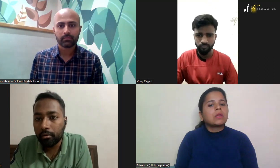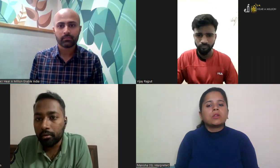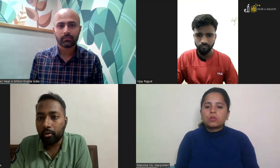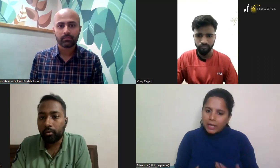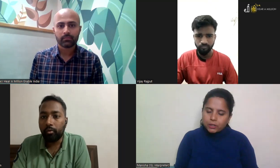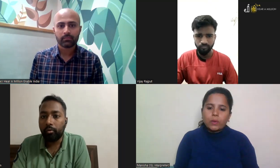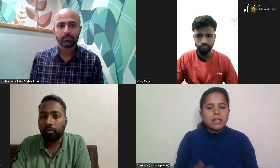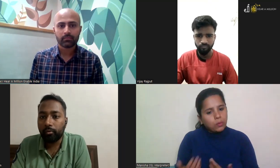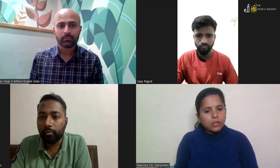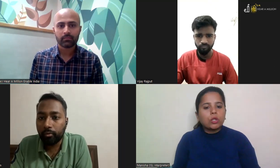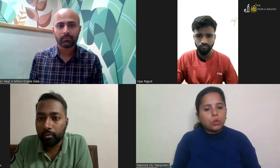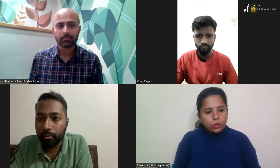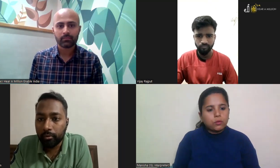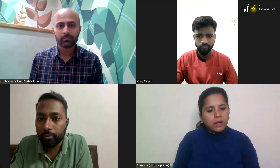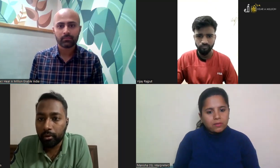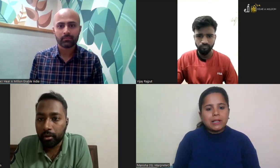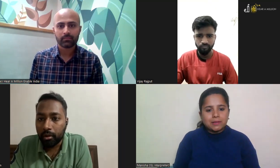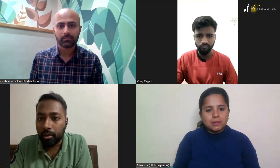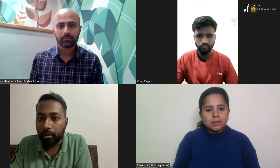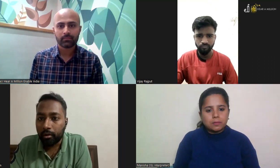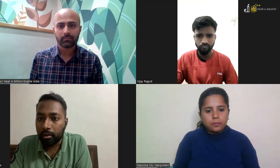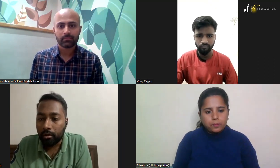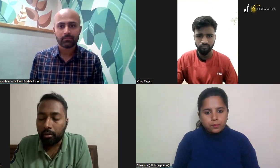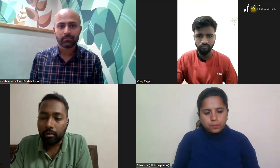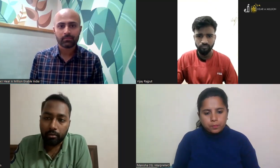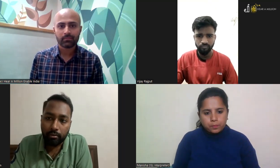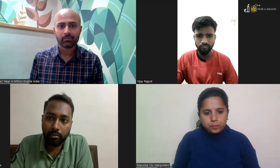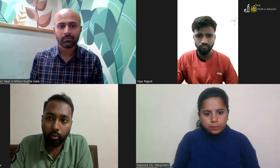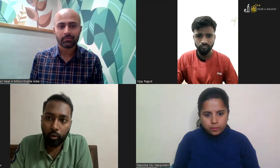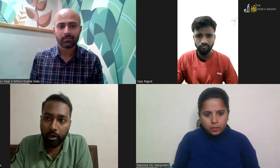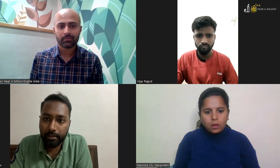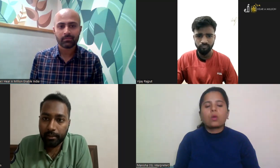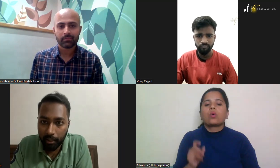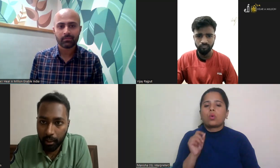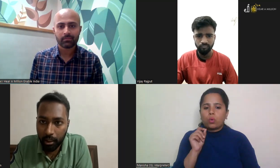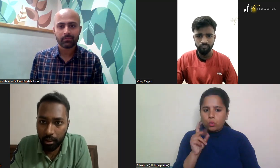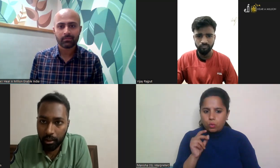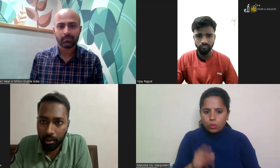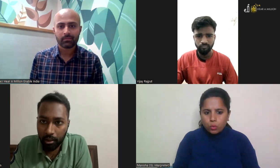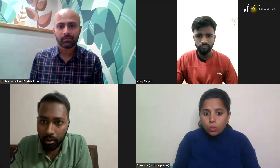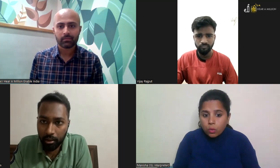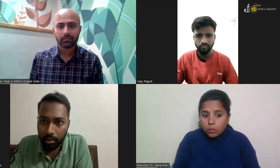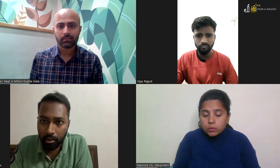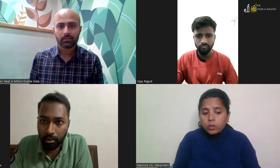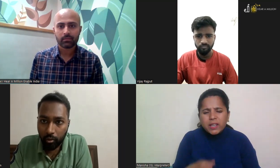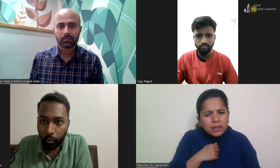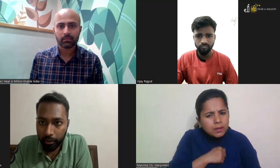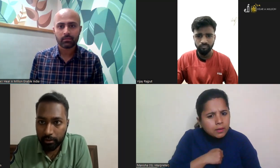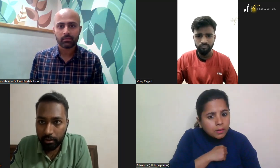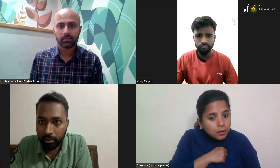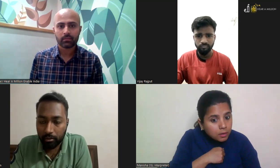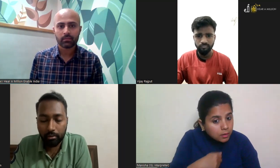license. So that's why he went to the court for driving license. Court has denied.